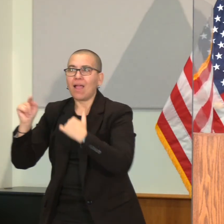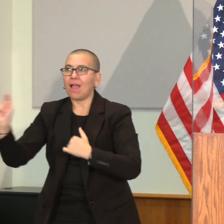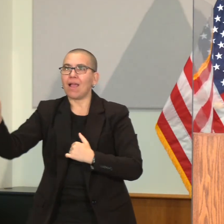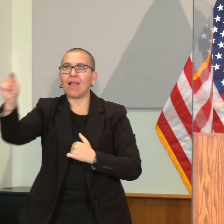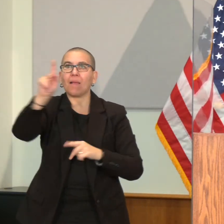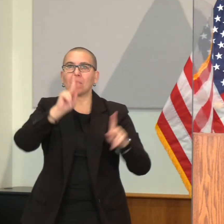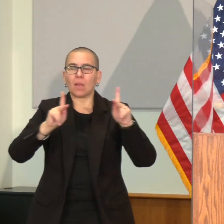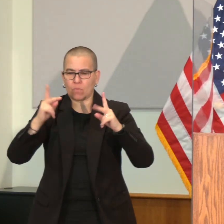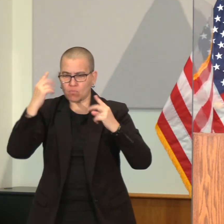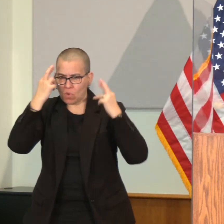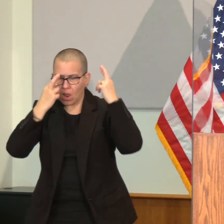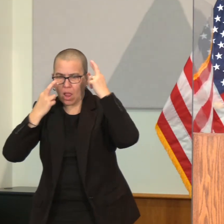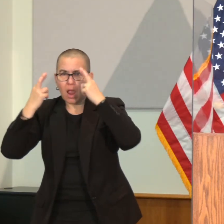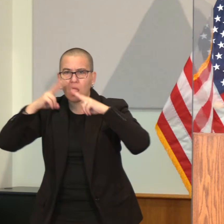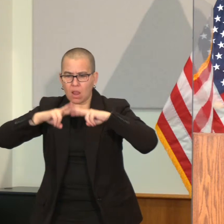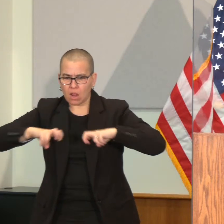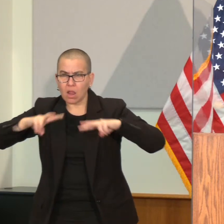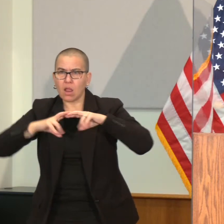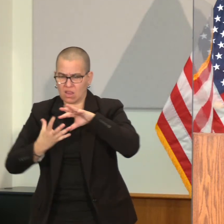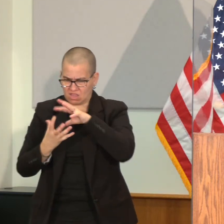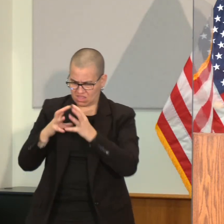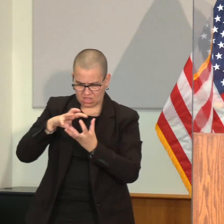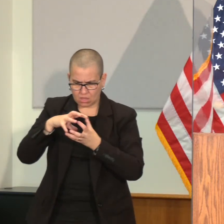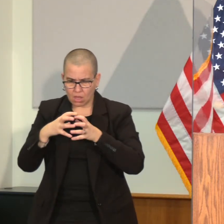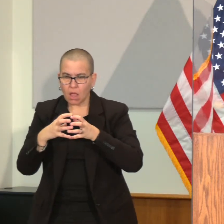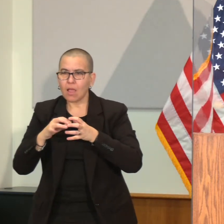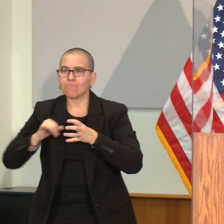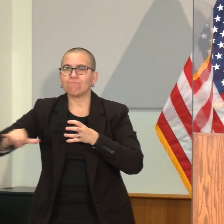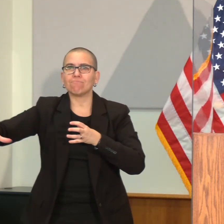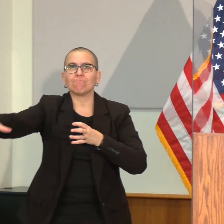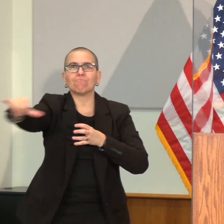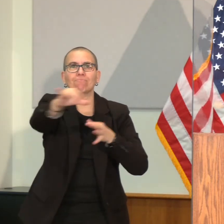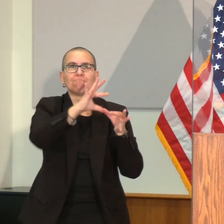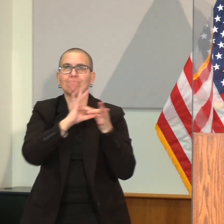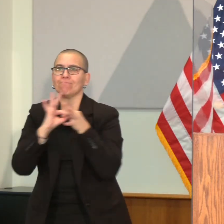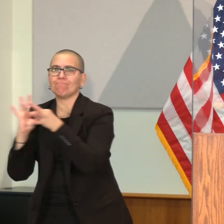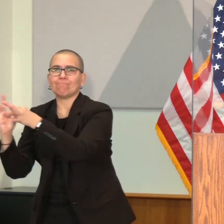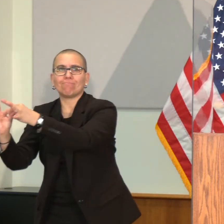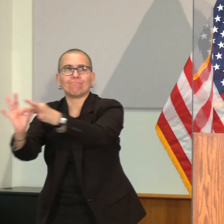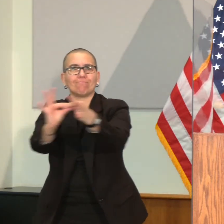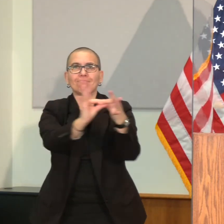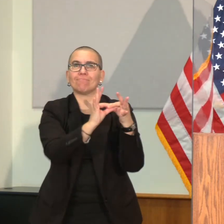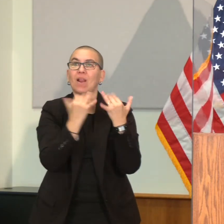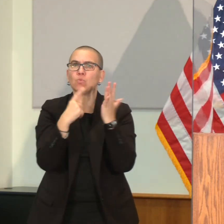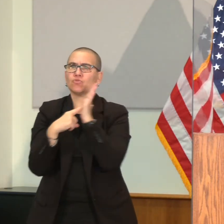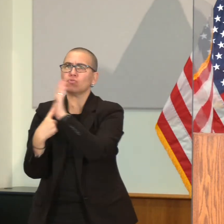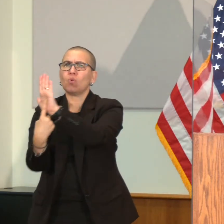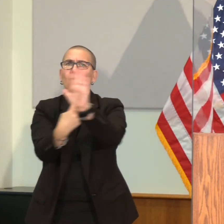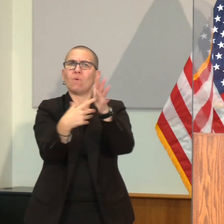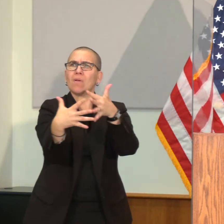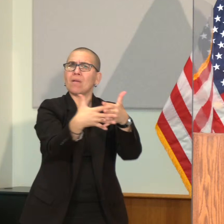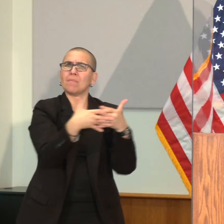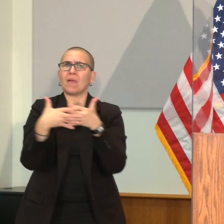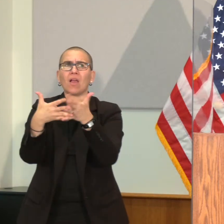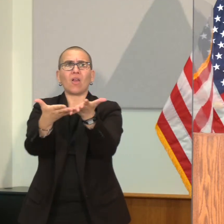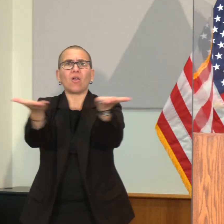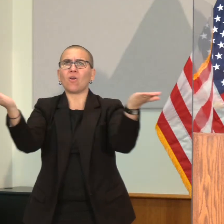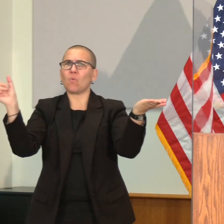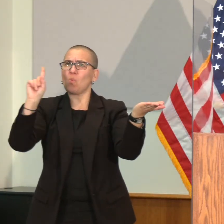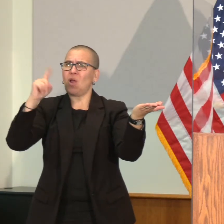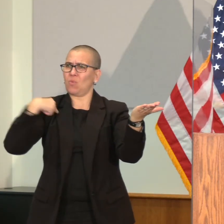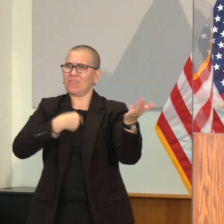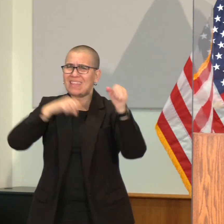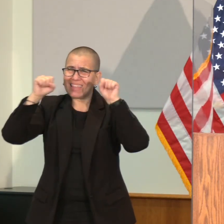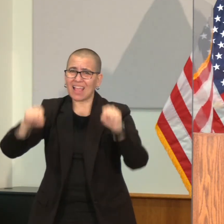potential that we have to show the rest of the country where potential change can come, where we can bring folks together to make